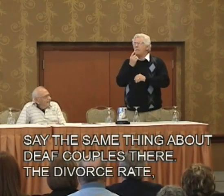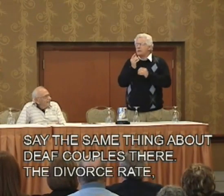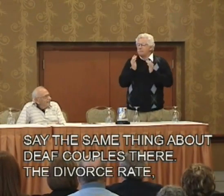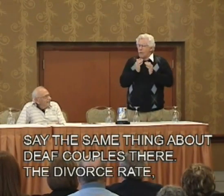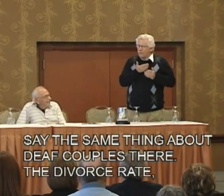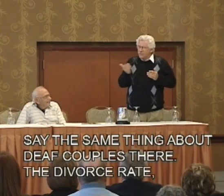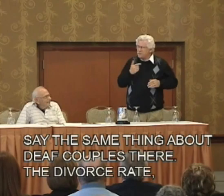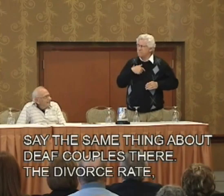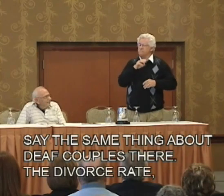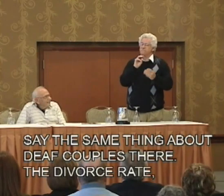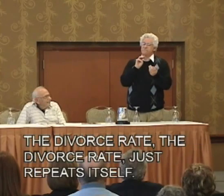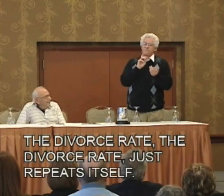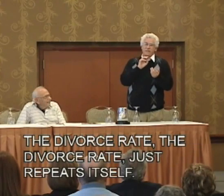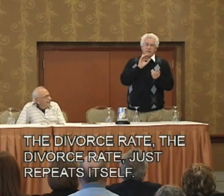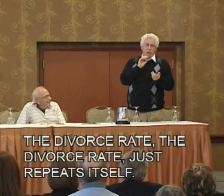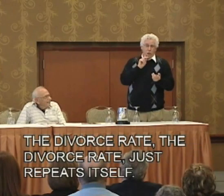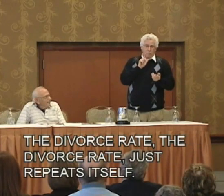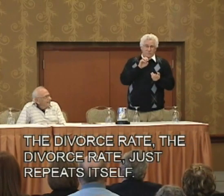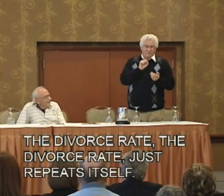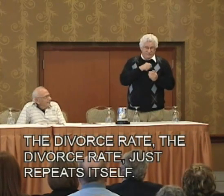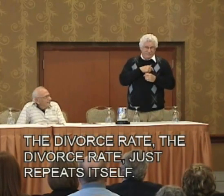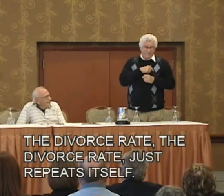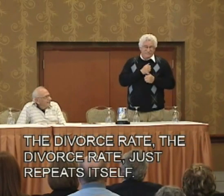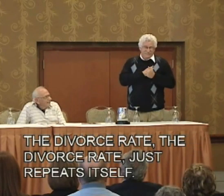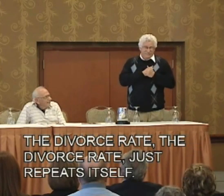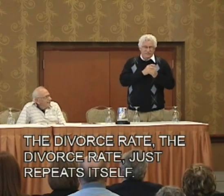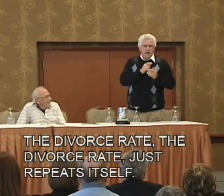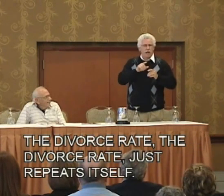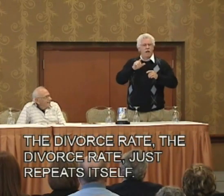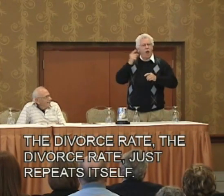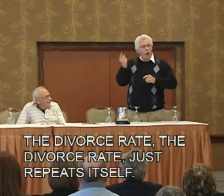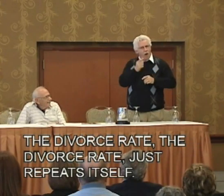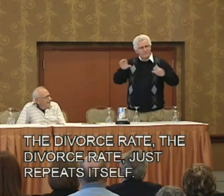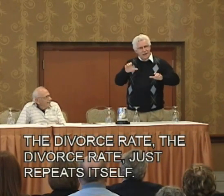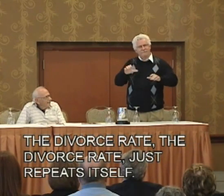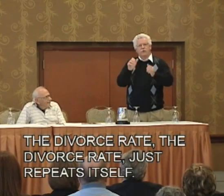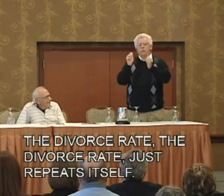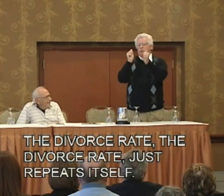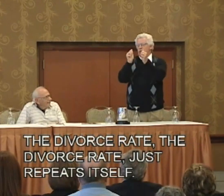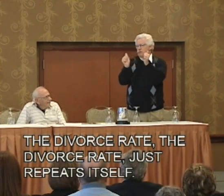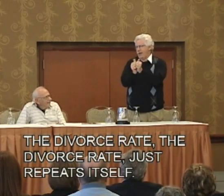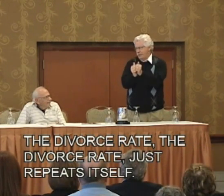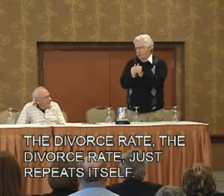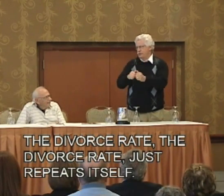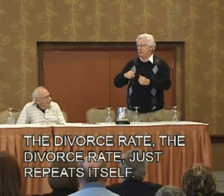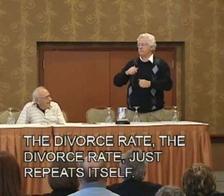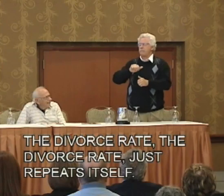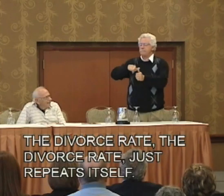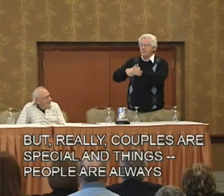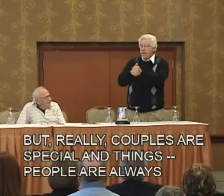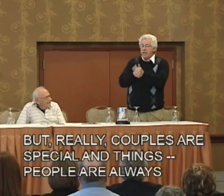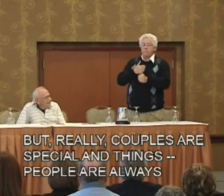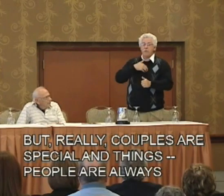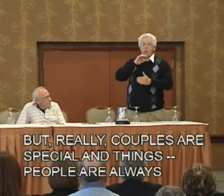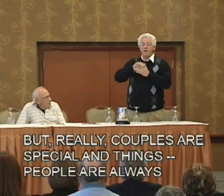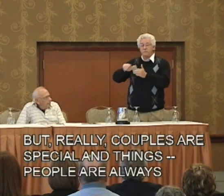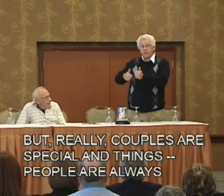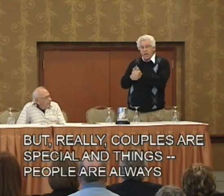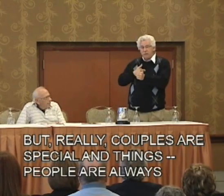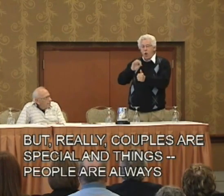itself but really couples are special and things people are always